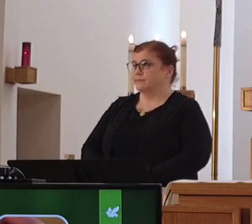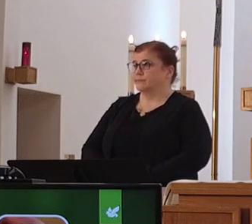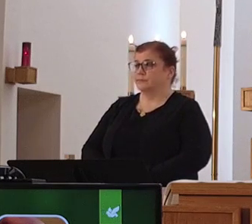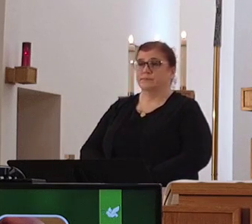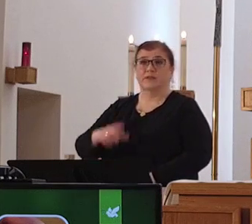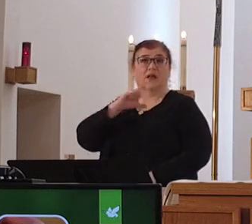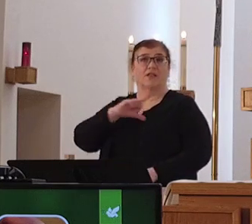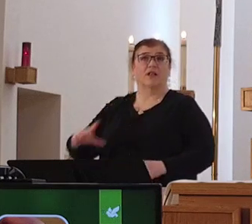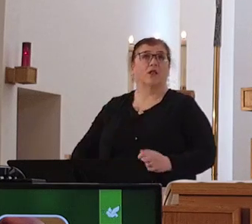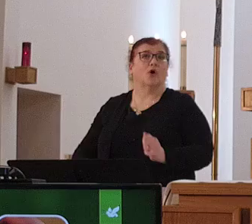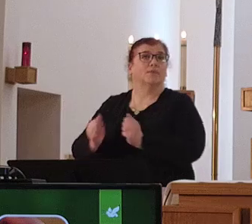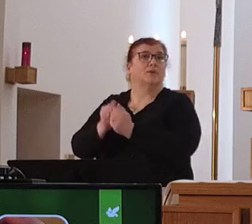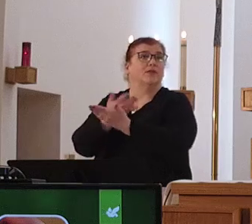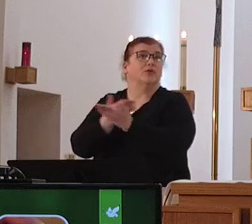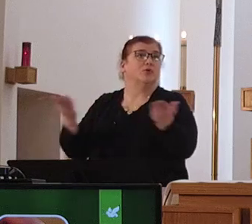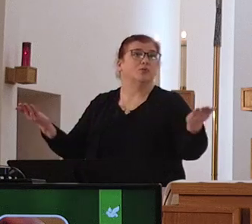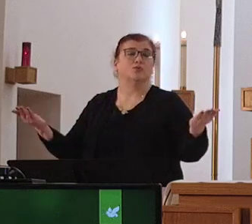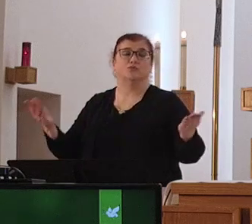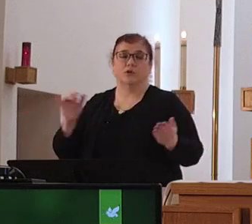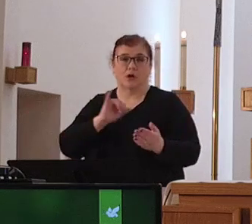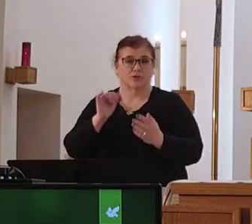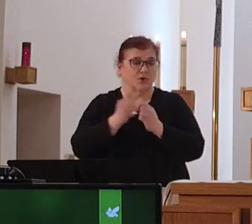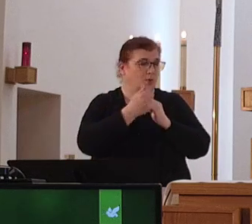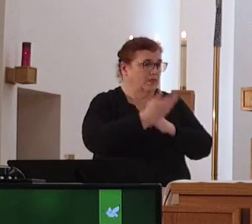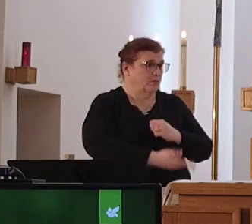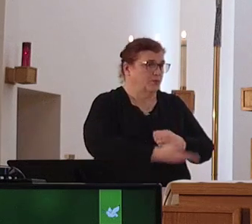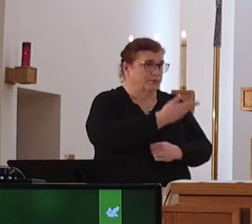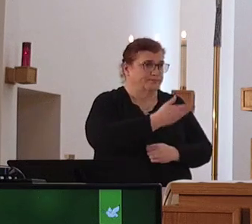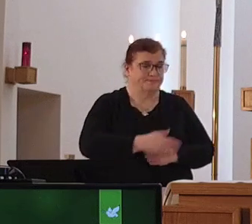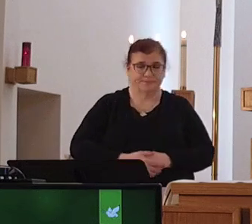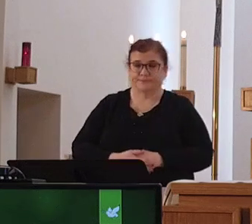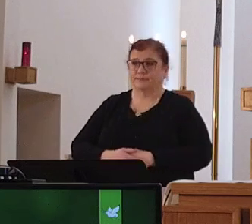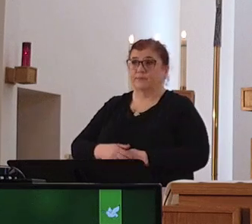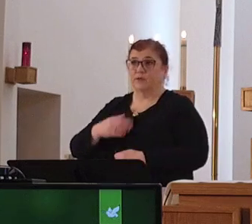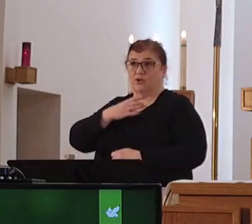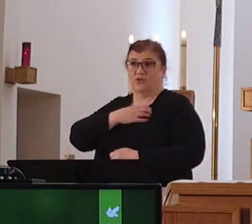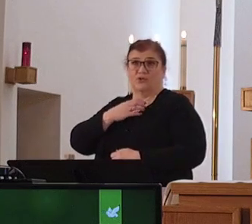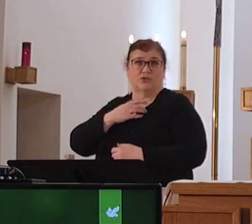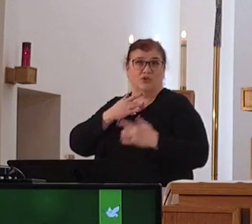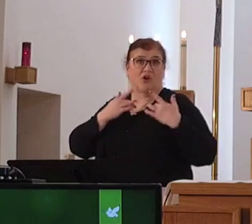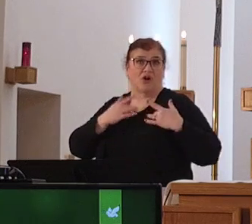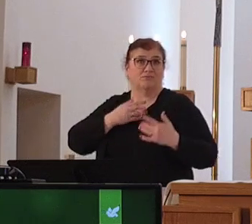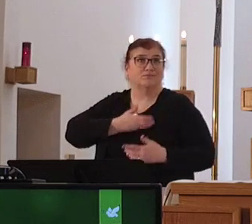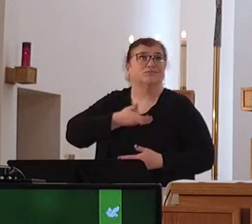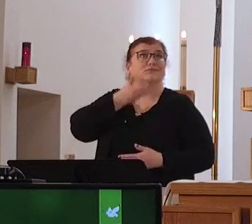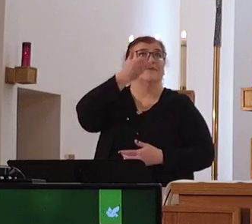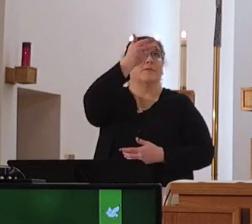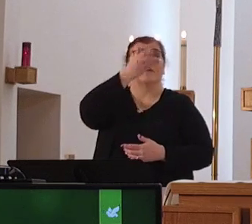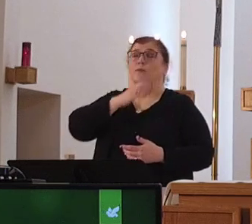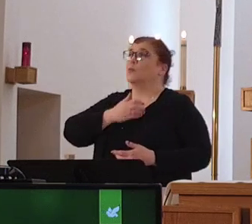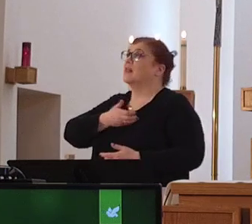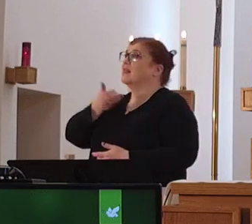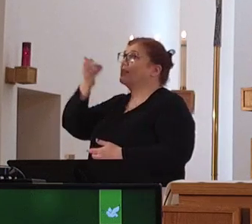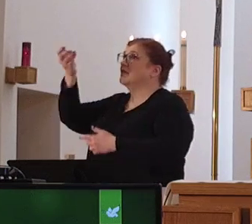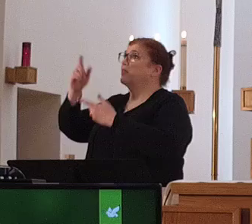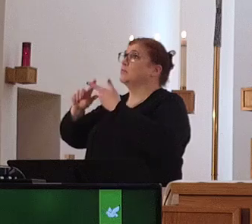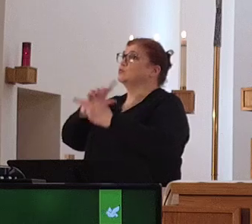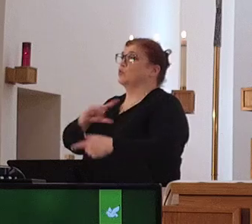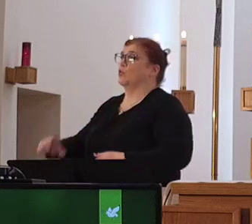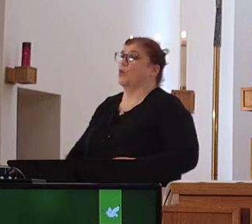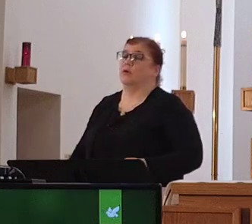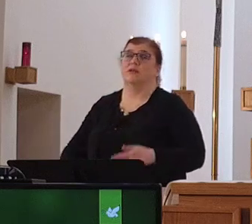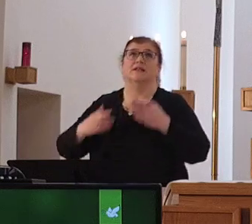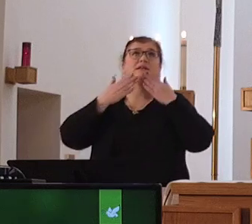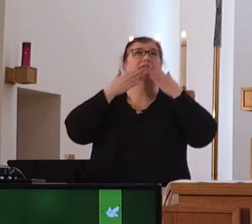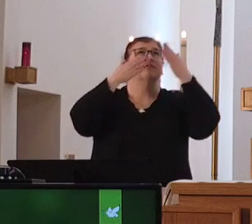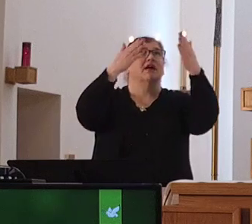The Lord be with you. And also with you. Lift up your hearts. We lift them to the Lord.